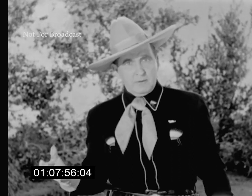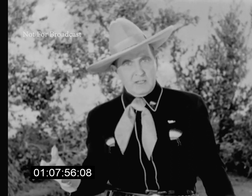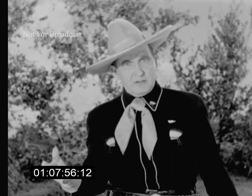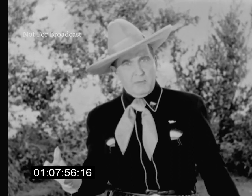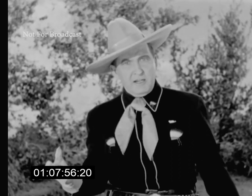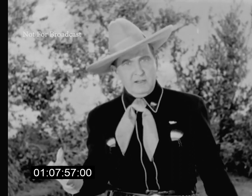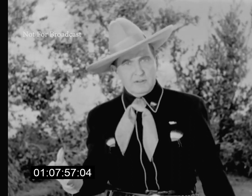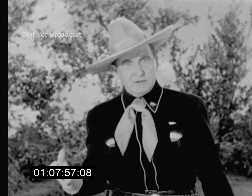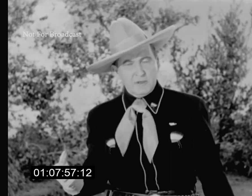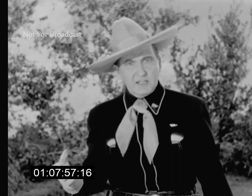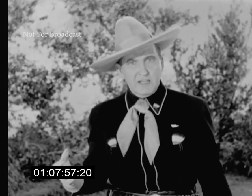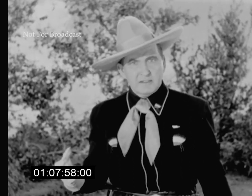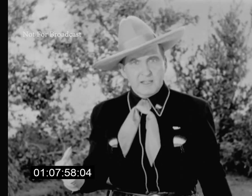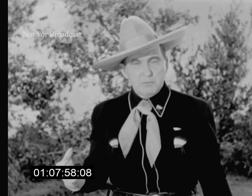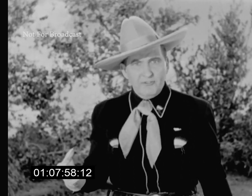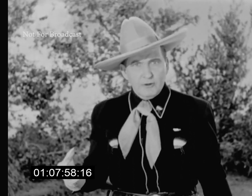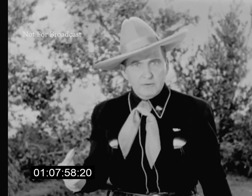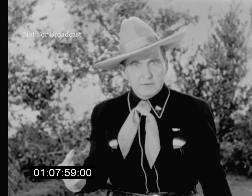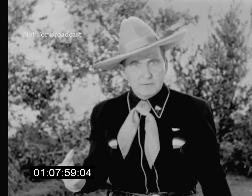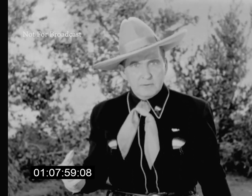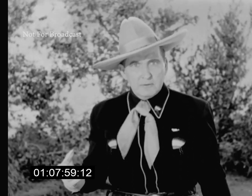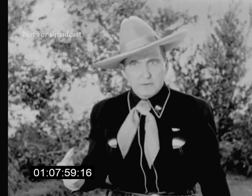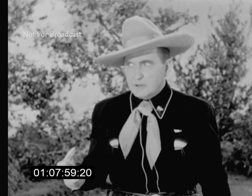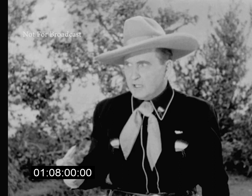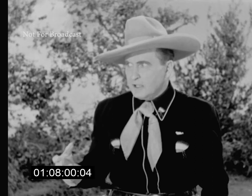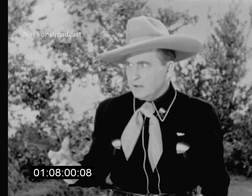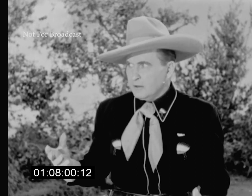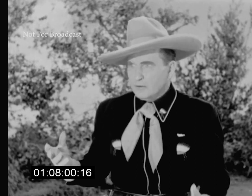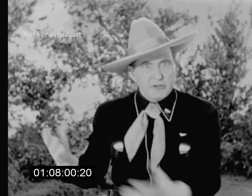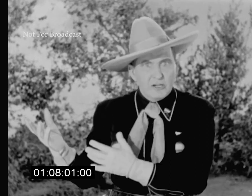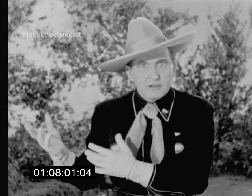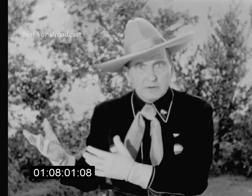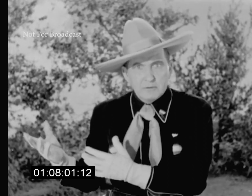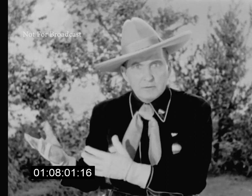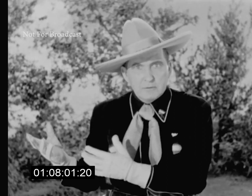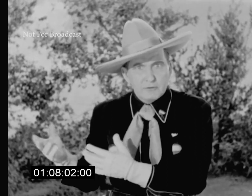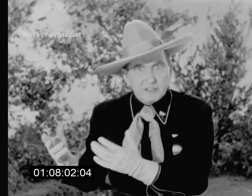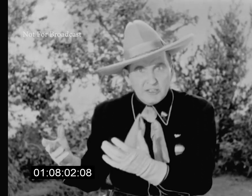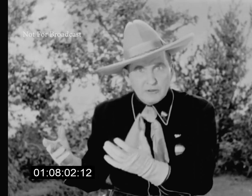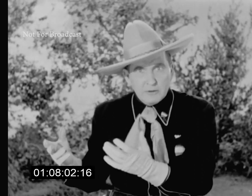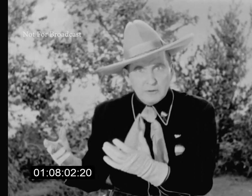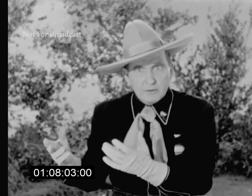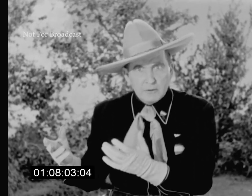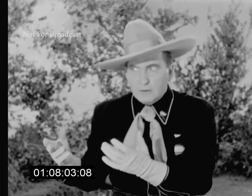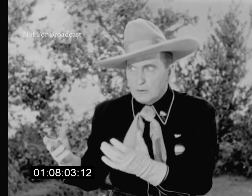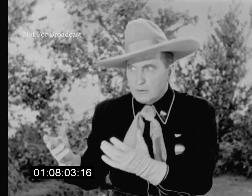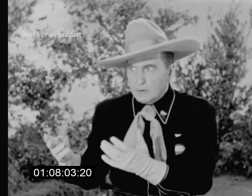These are mighty hunters. What did they get? Did they get a buffalo? Did they get an elk or a deer?